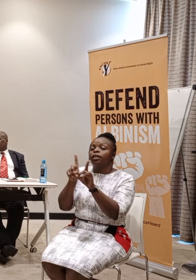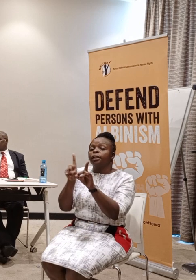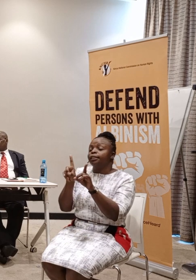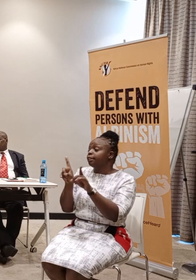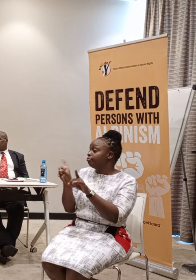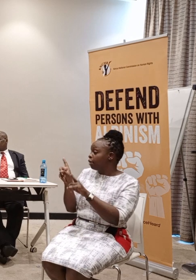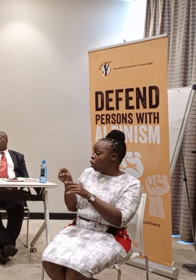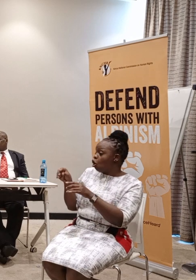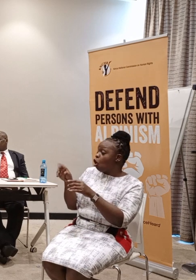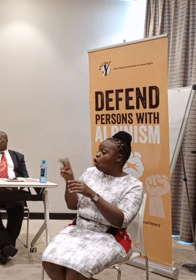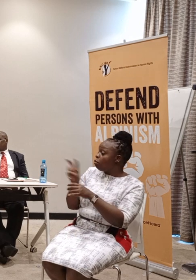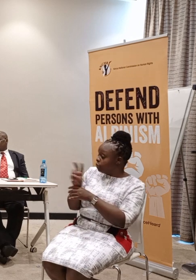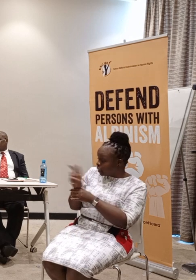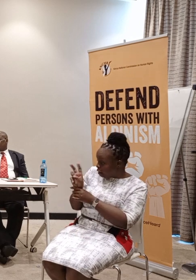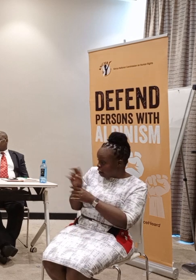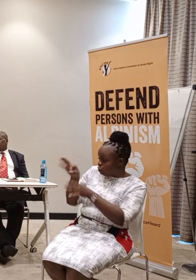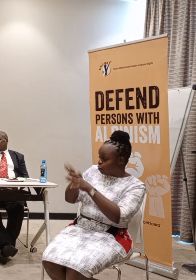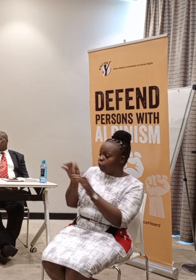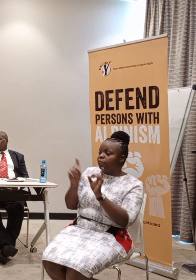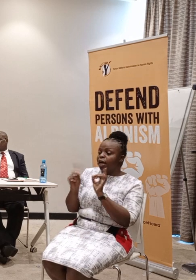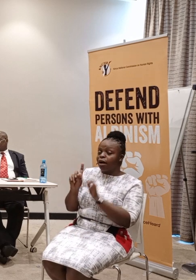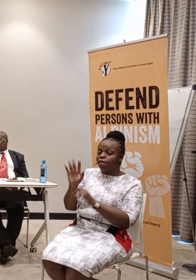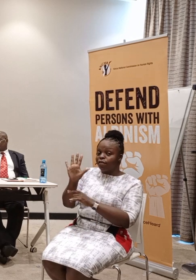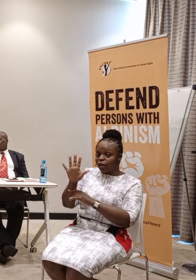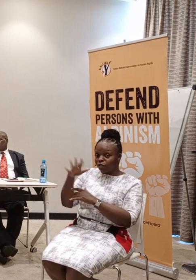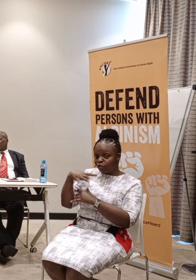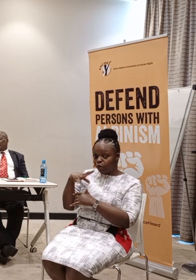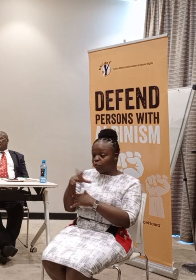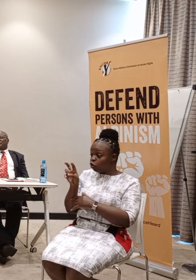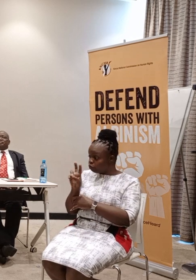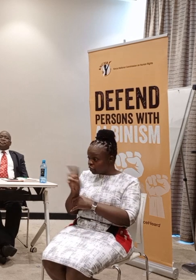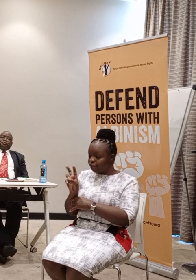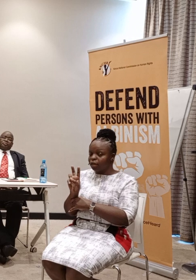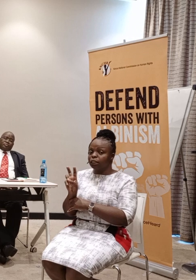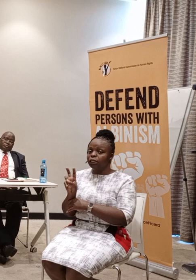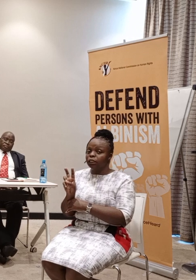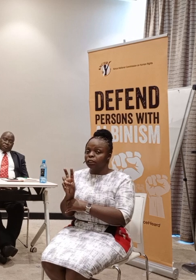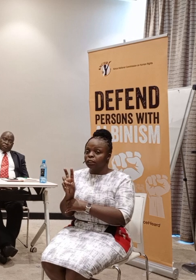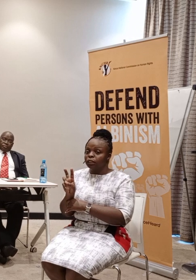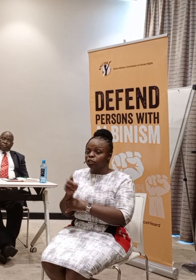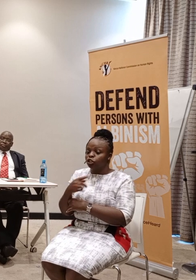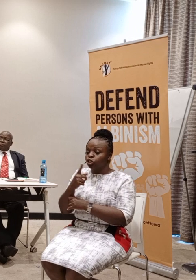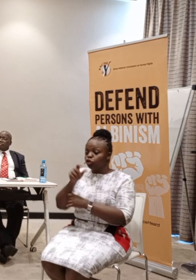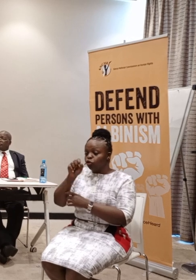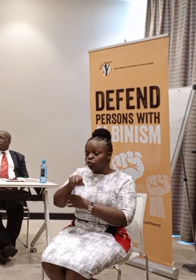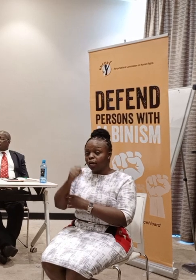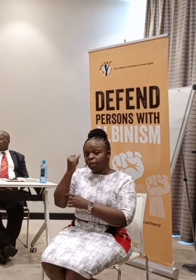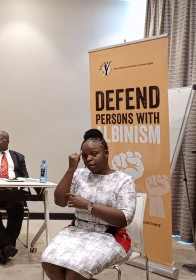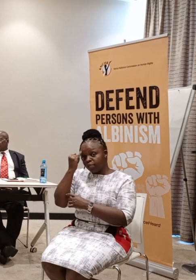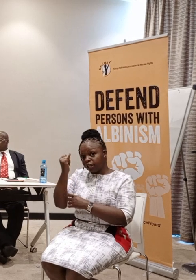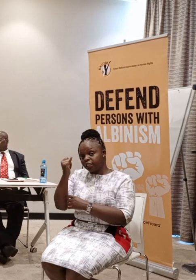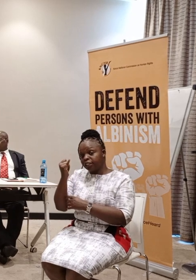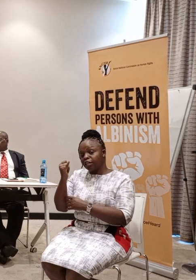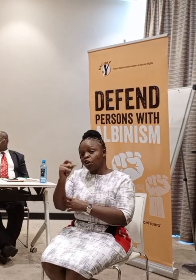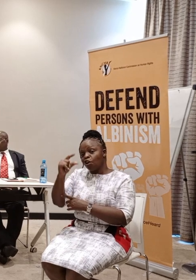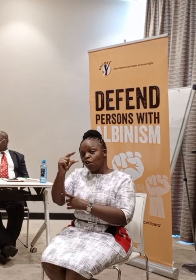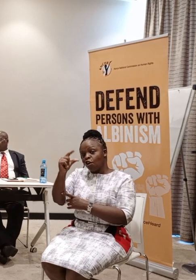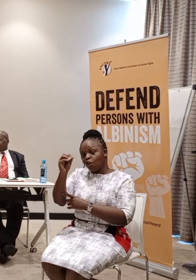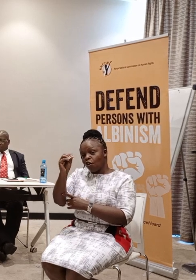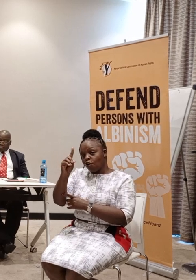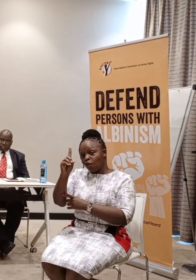observers, you understand? And it's in the constitution, 5 people who are observers. So you can imagine my friend Godriva Mondi, she was once a